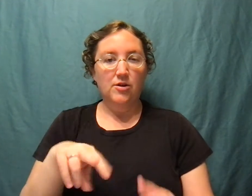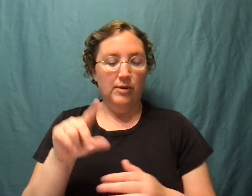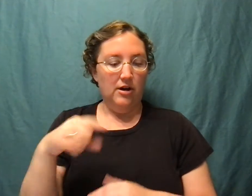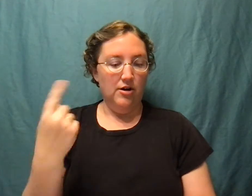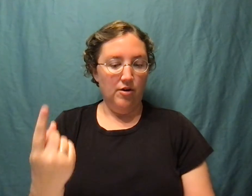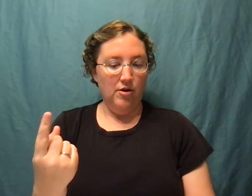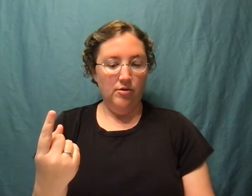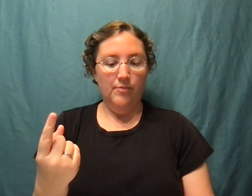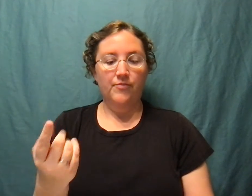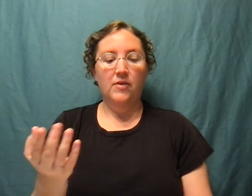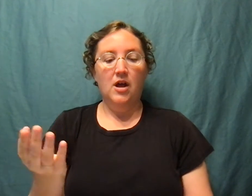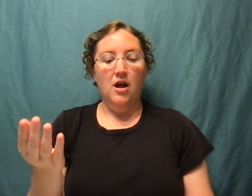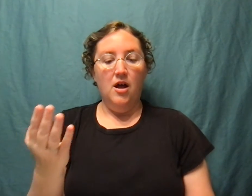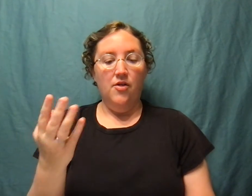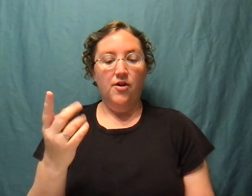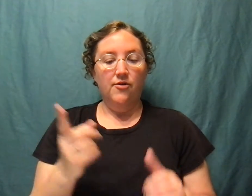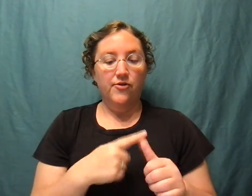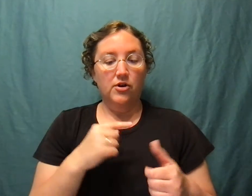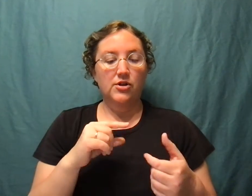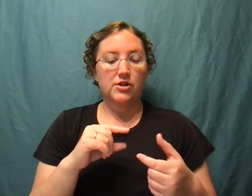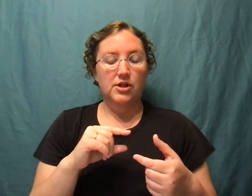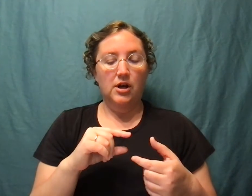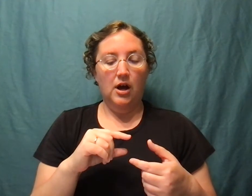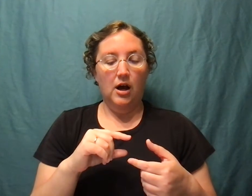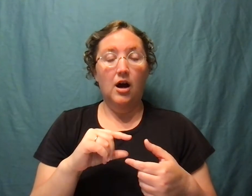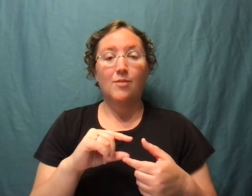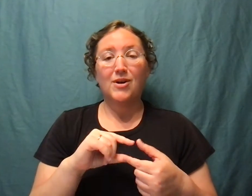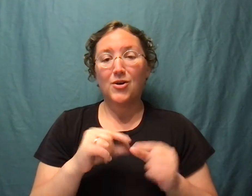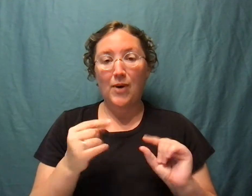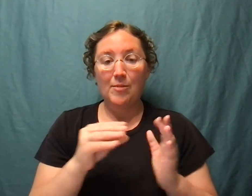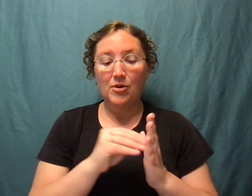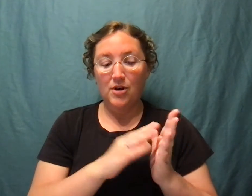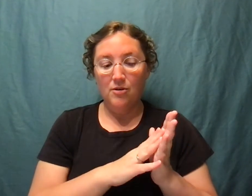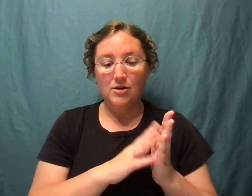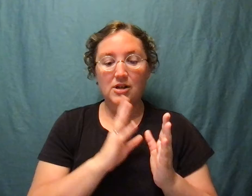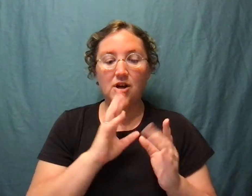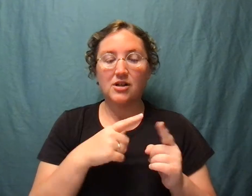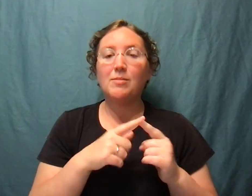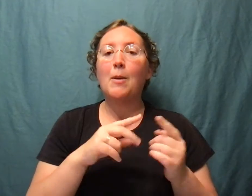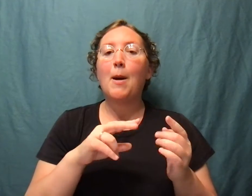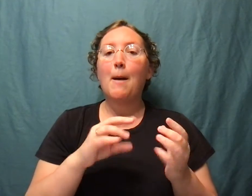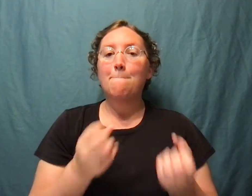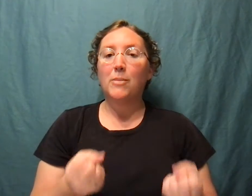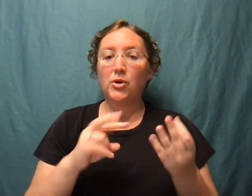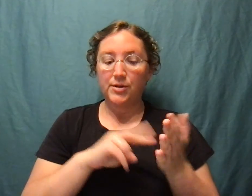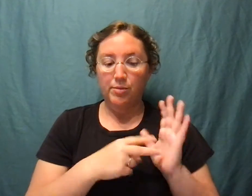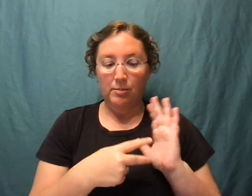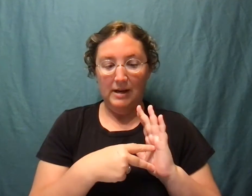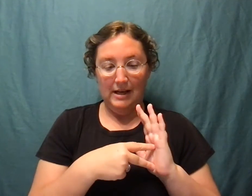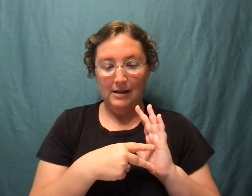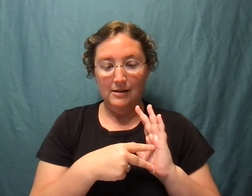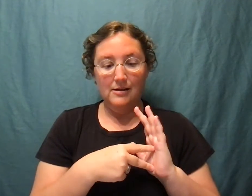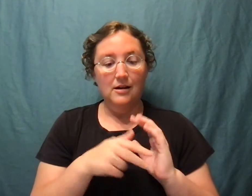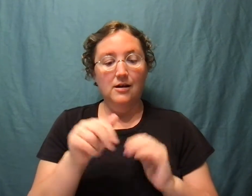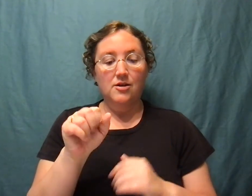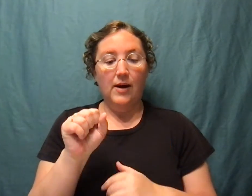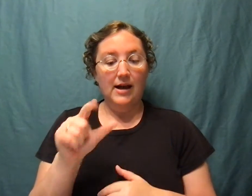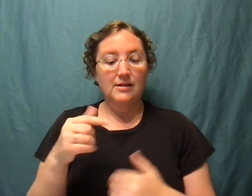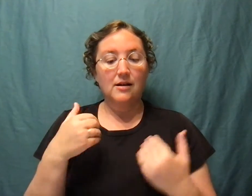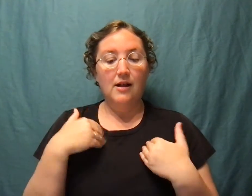read on your own. The first grammar note talks about multiple meanings. So ASL has